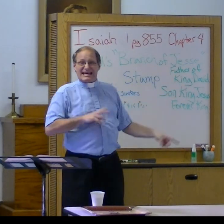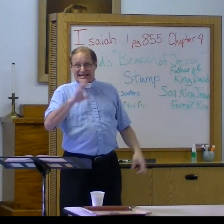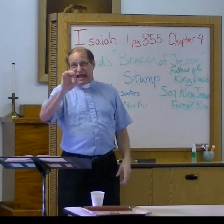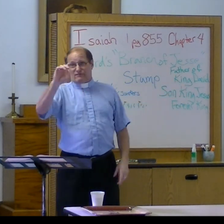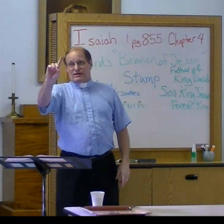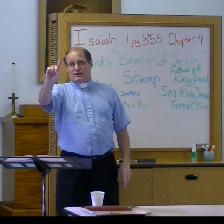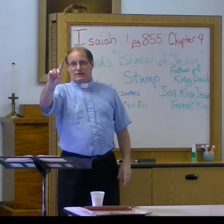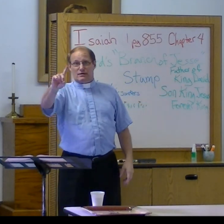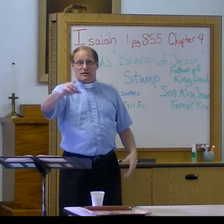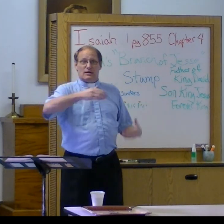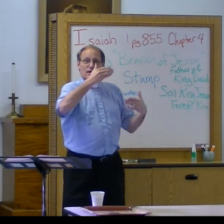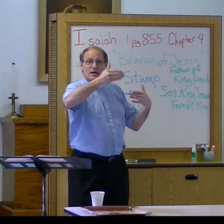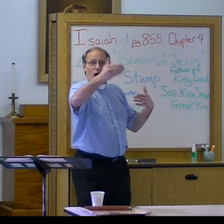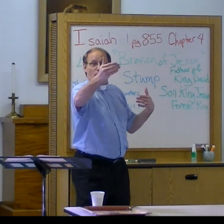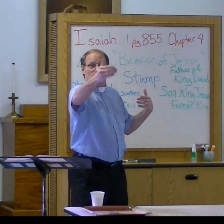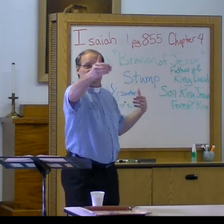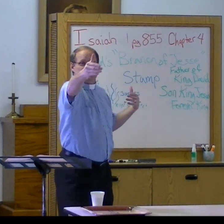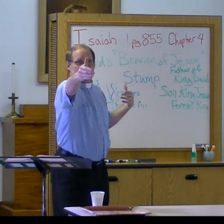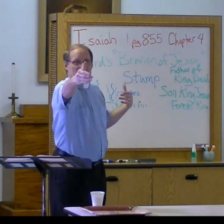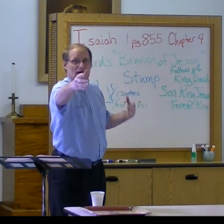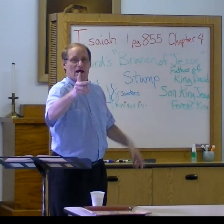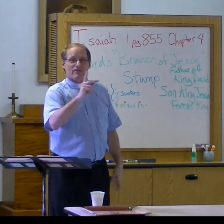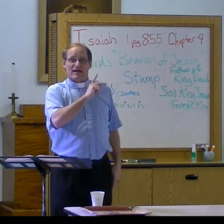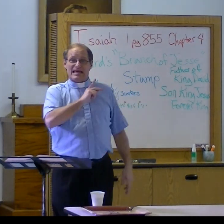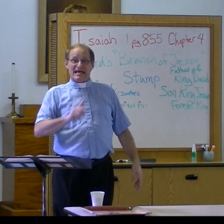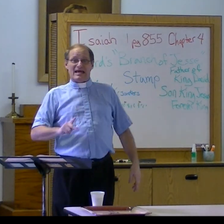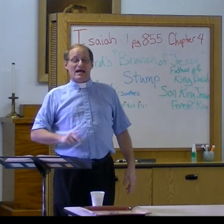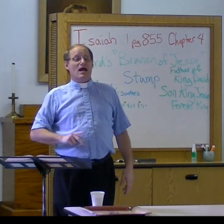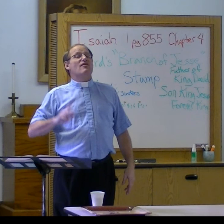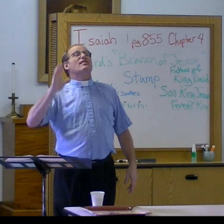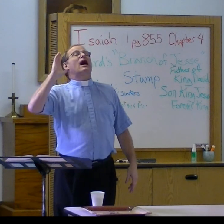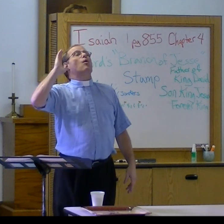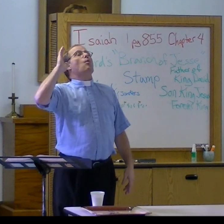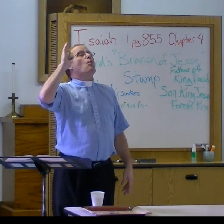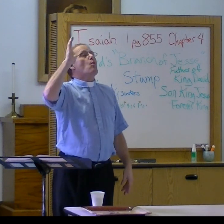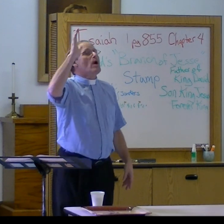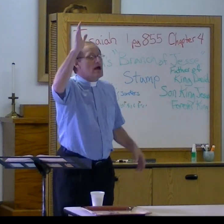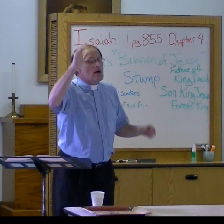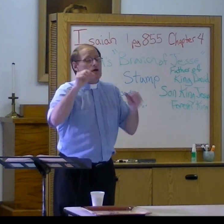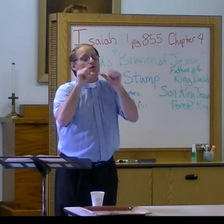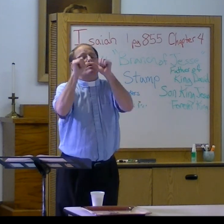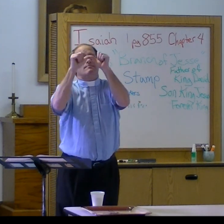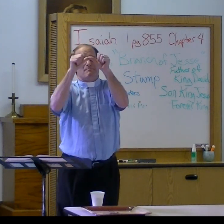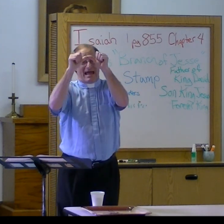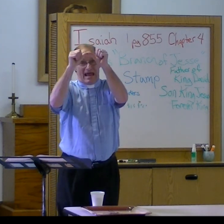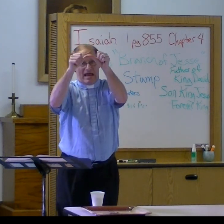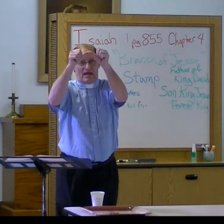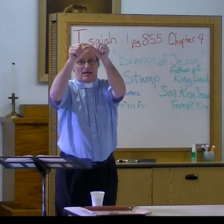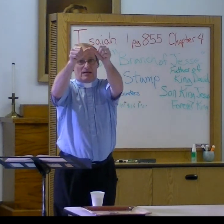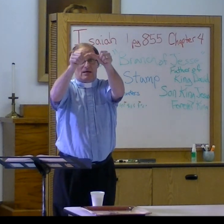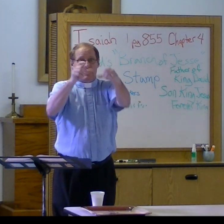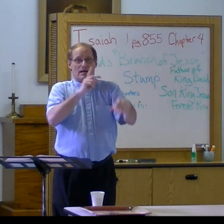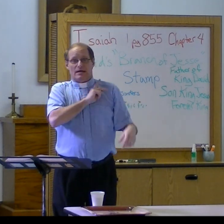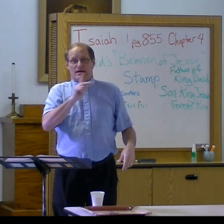King David comes the king that will remain